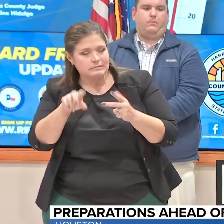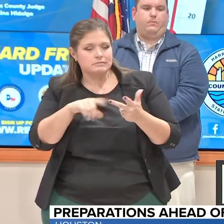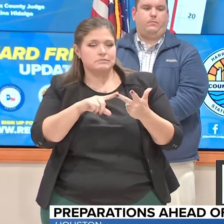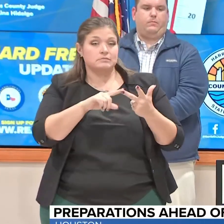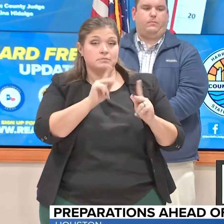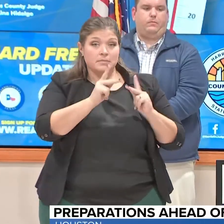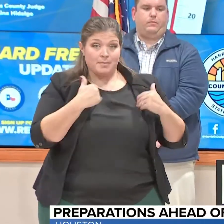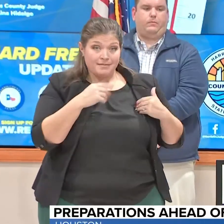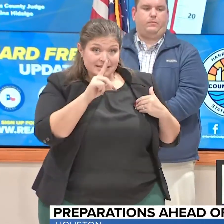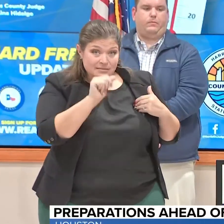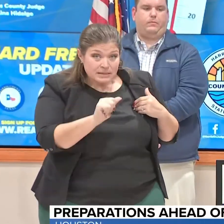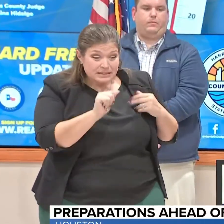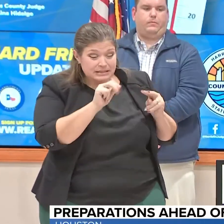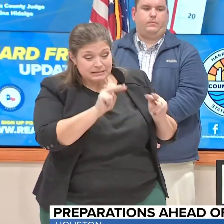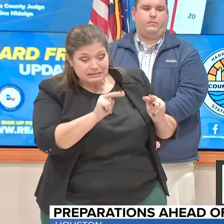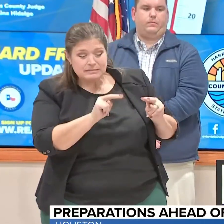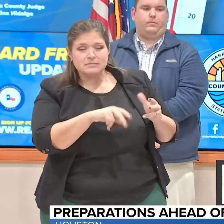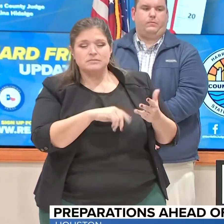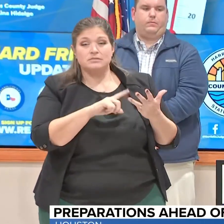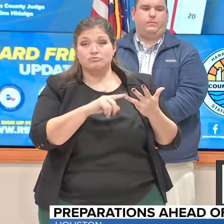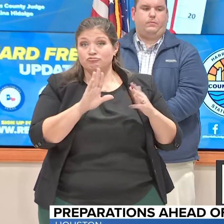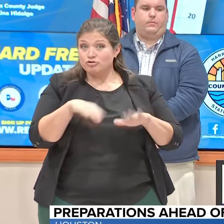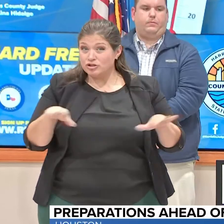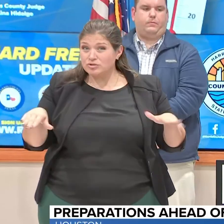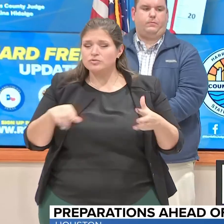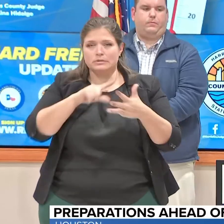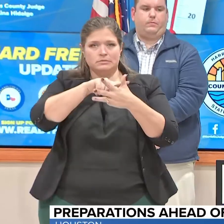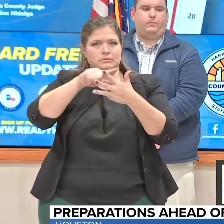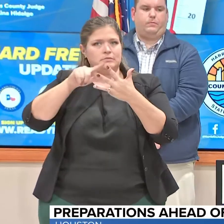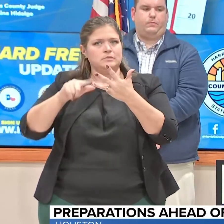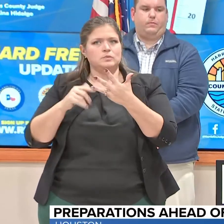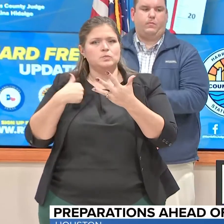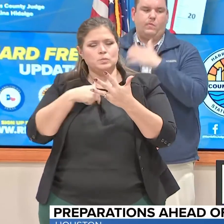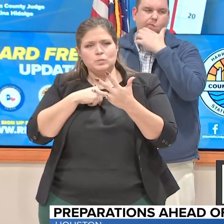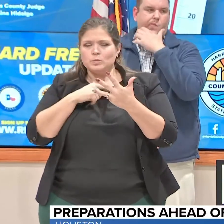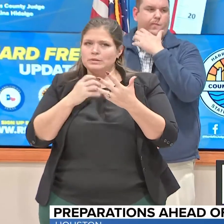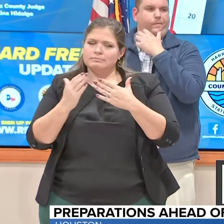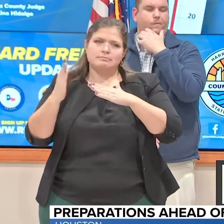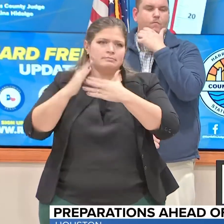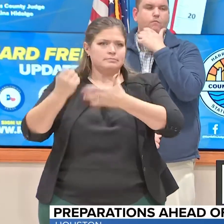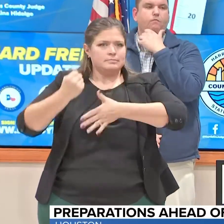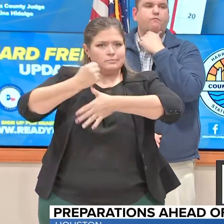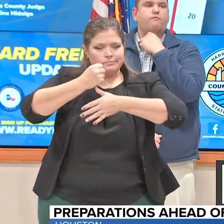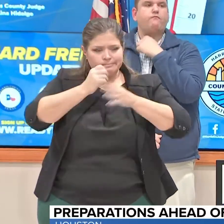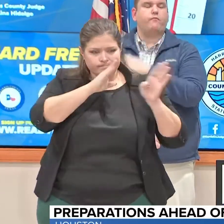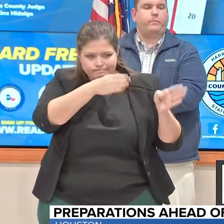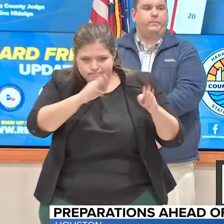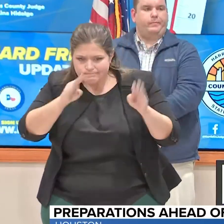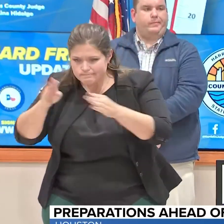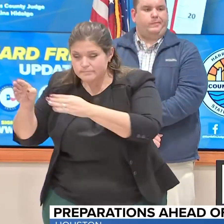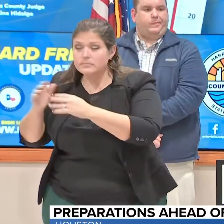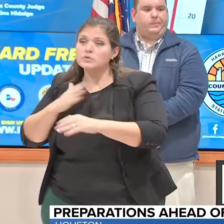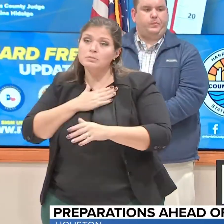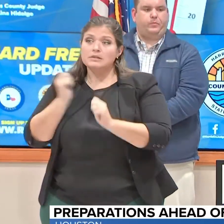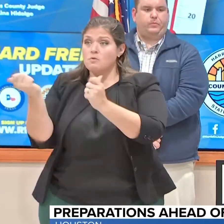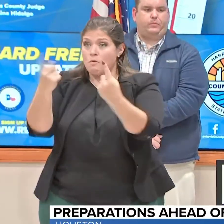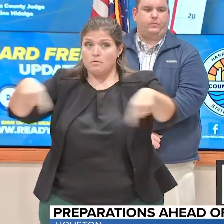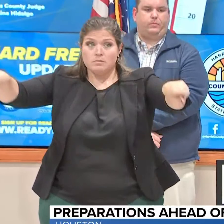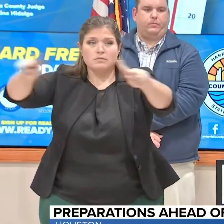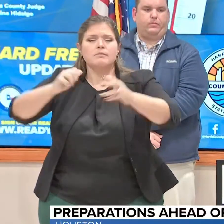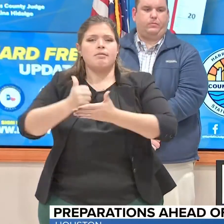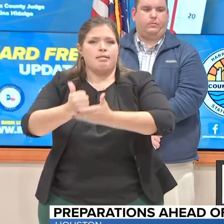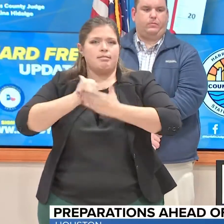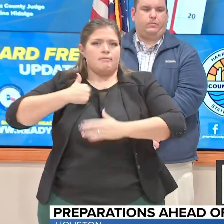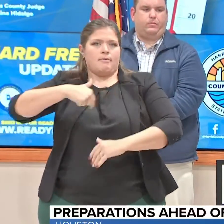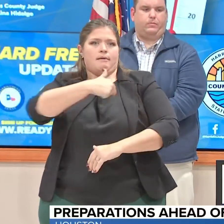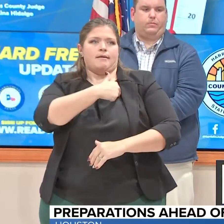children. Those are the populations that we are concerned about. And so let me ask everyone to help us to make